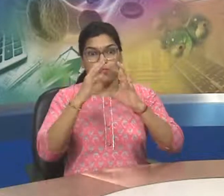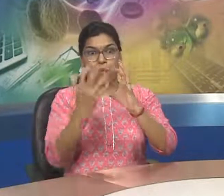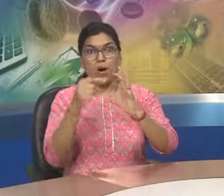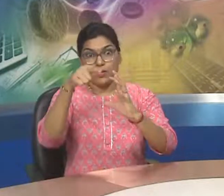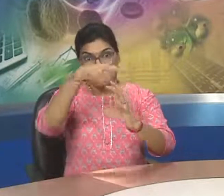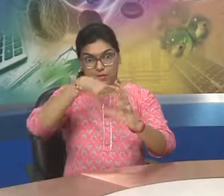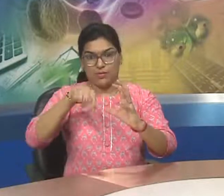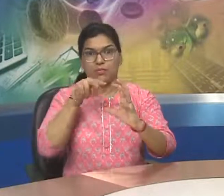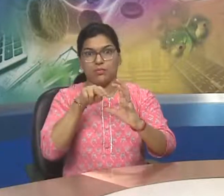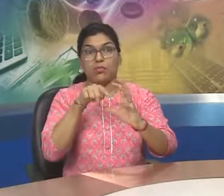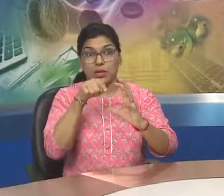of the Earth